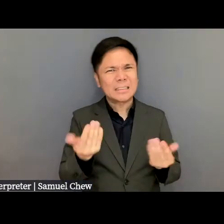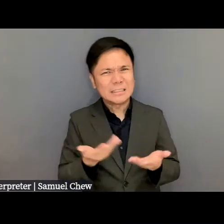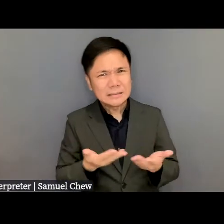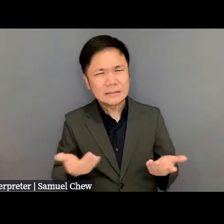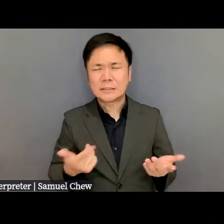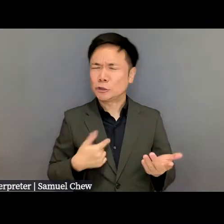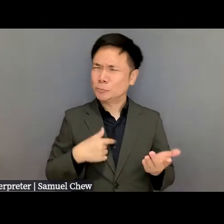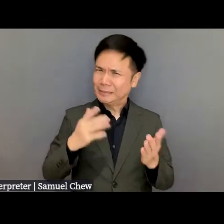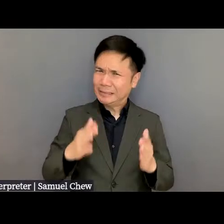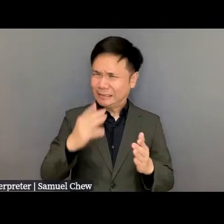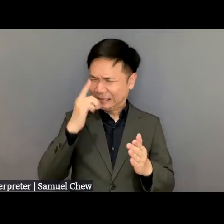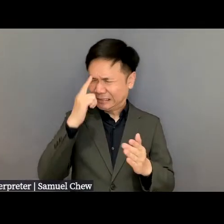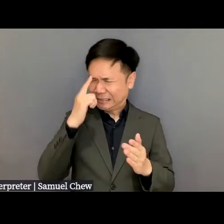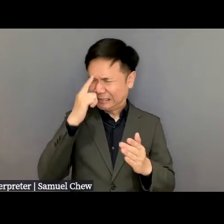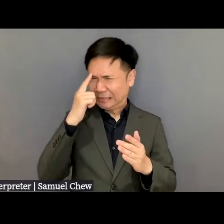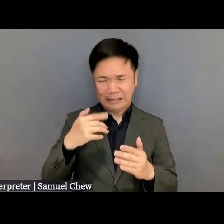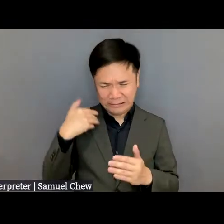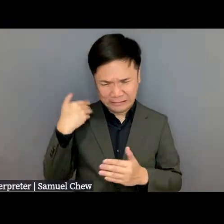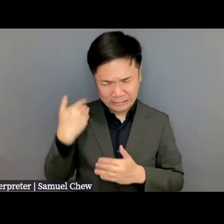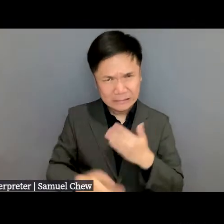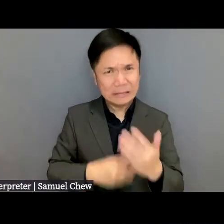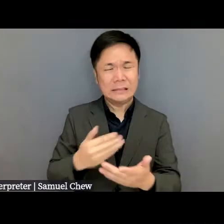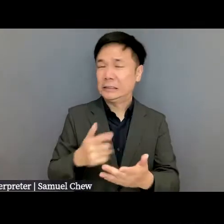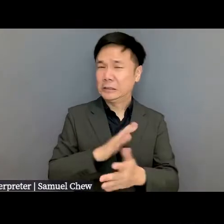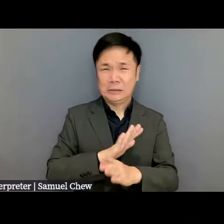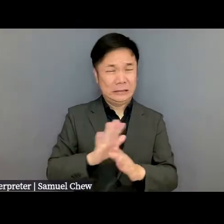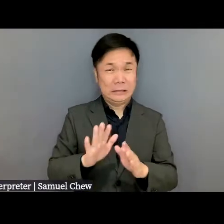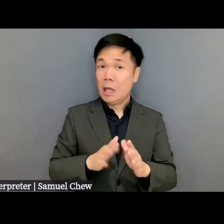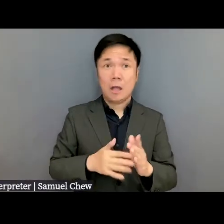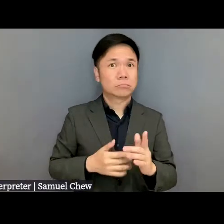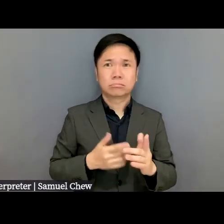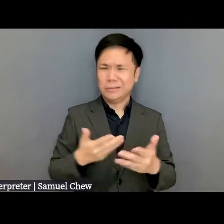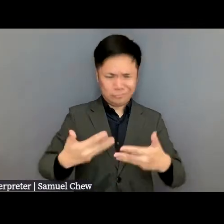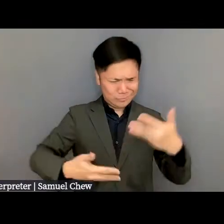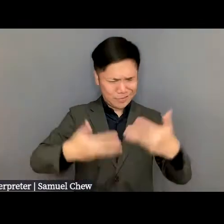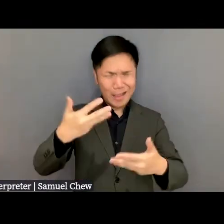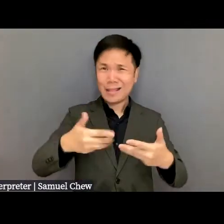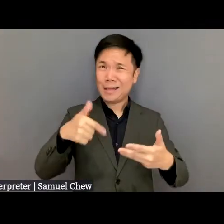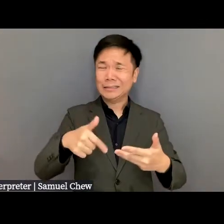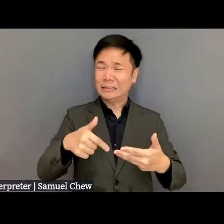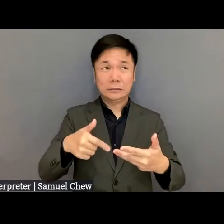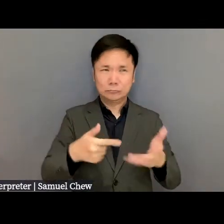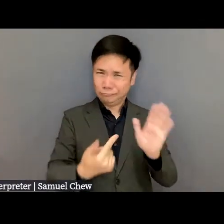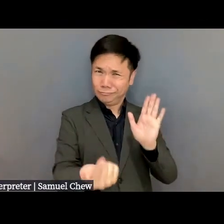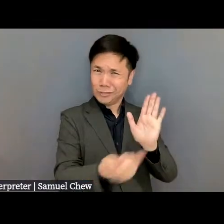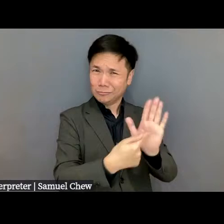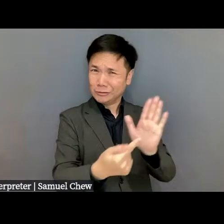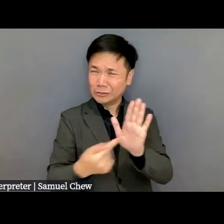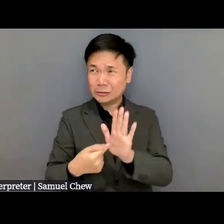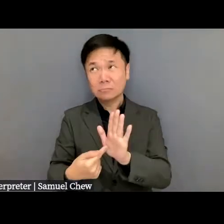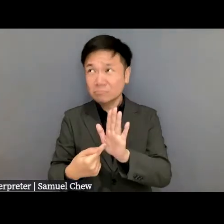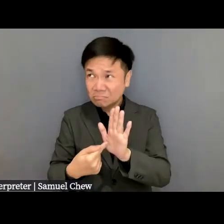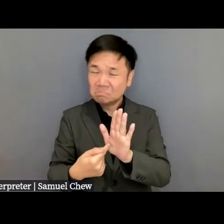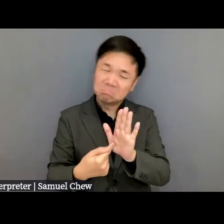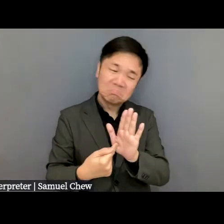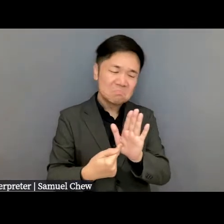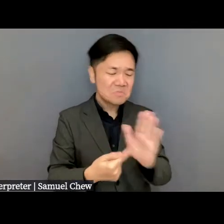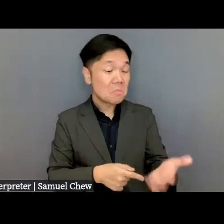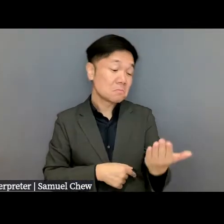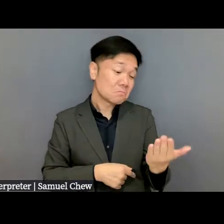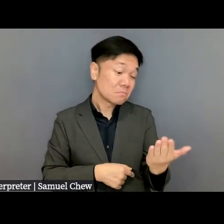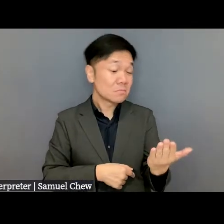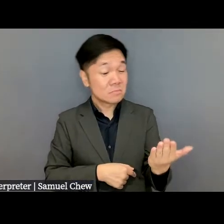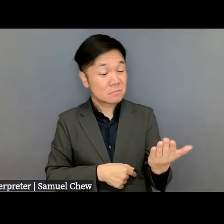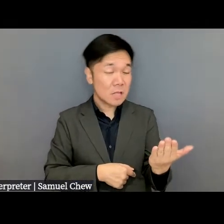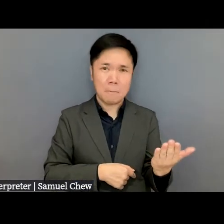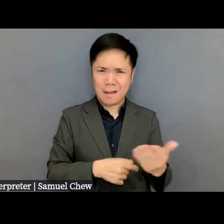It's already hard to convince with the data. Imagine without it. So we have to struggle, we have to travel and keep insisting. But